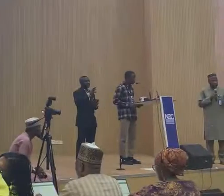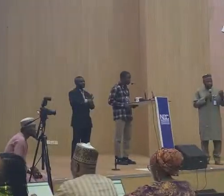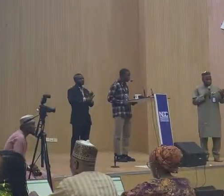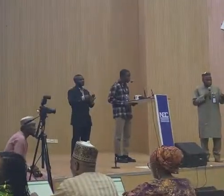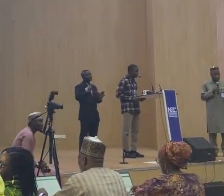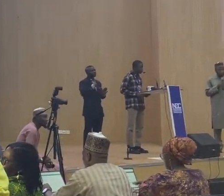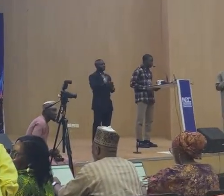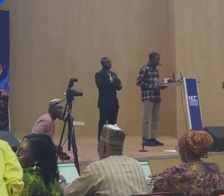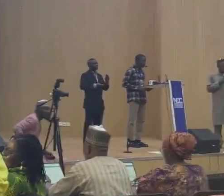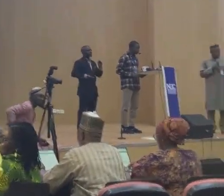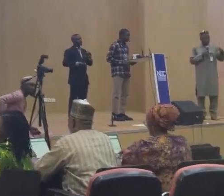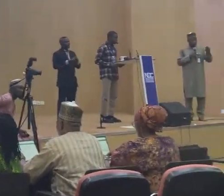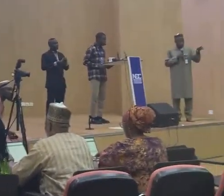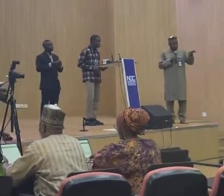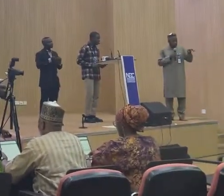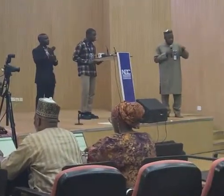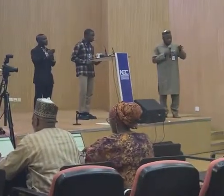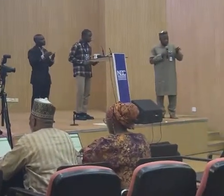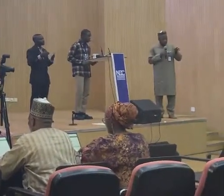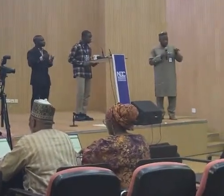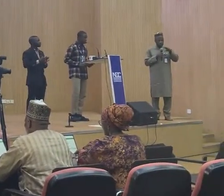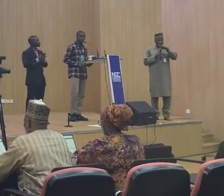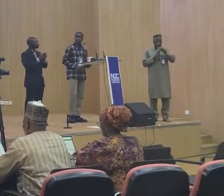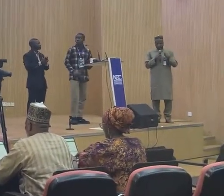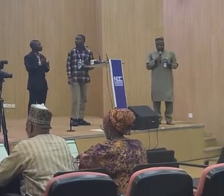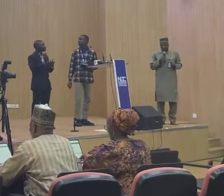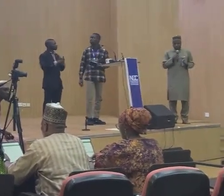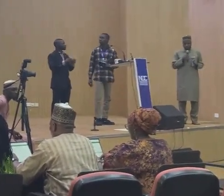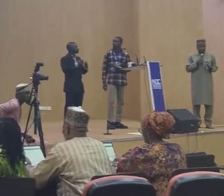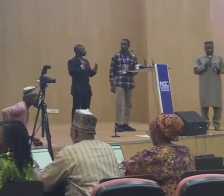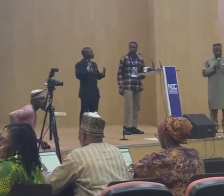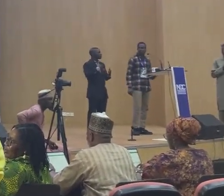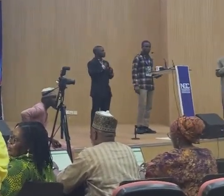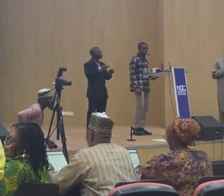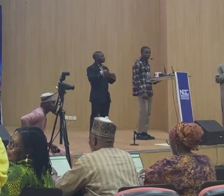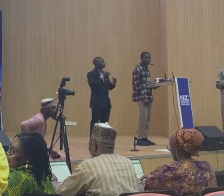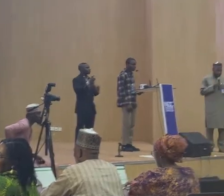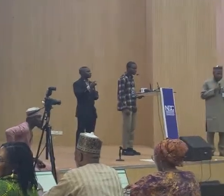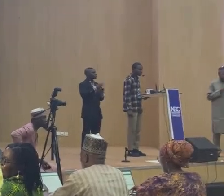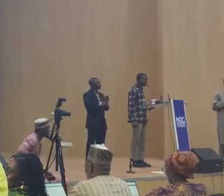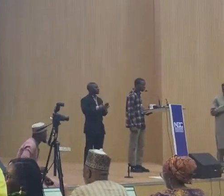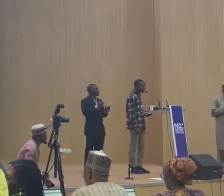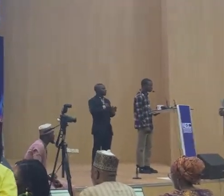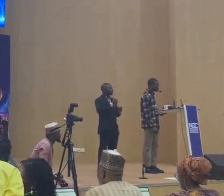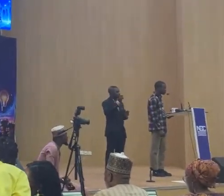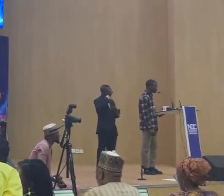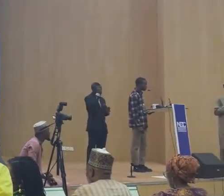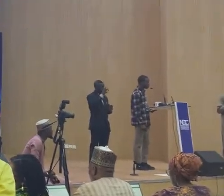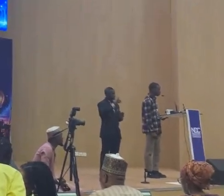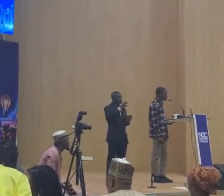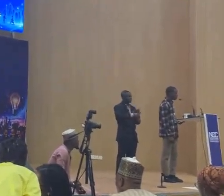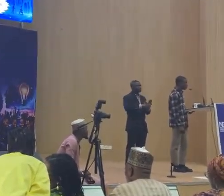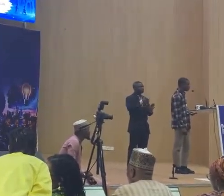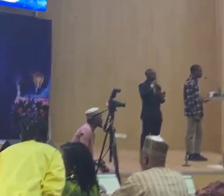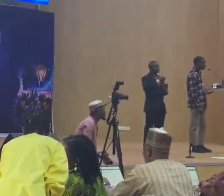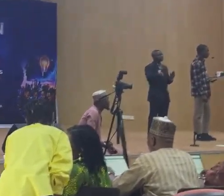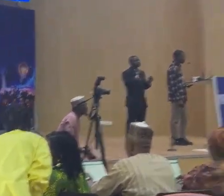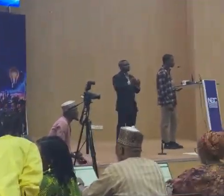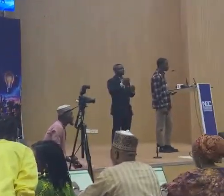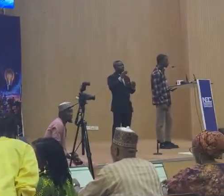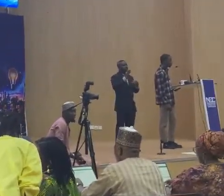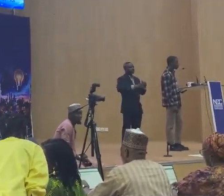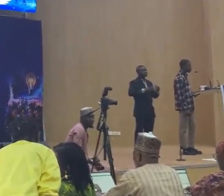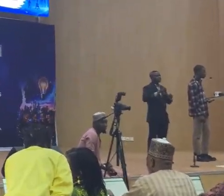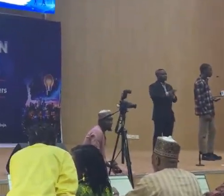So we had some sampling to do before we allocated 8 minutes, and I think 8 minutes is more than